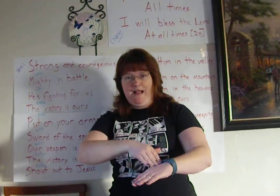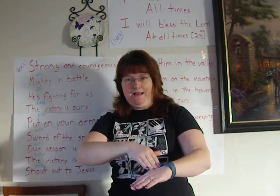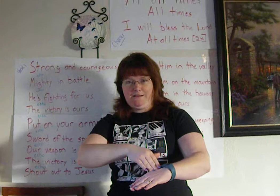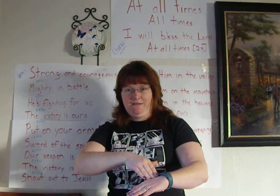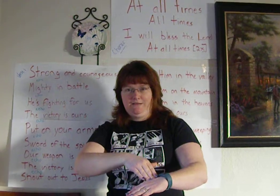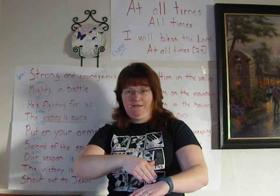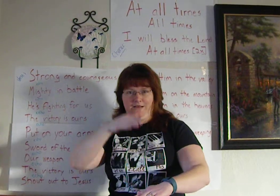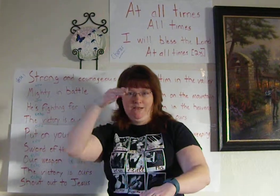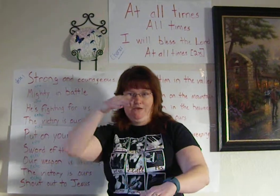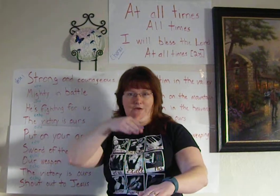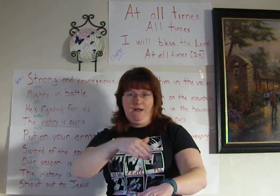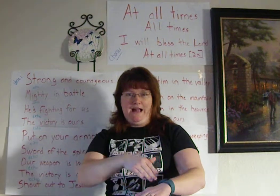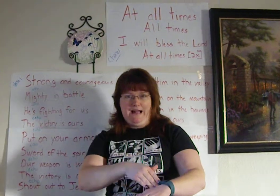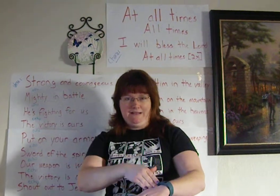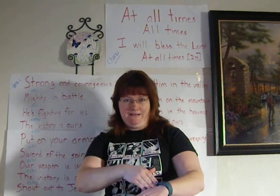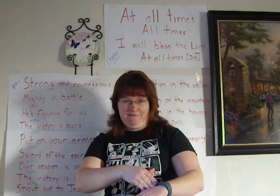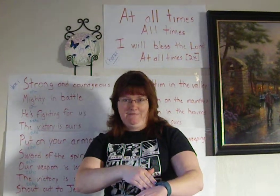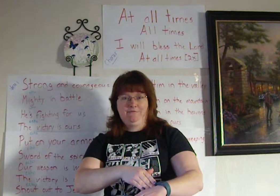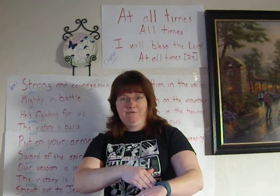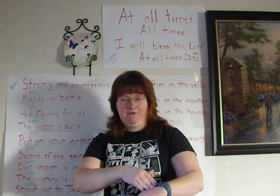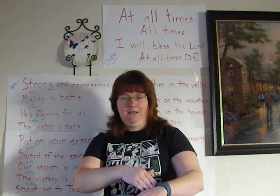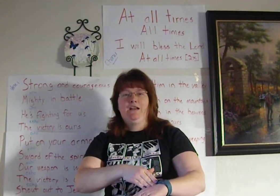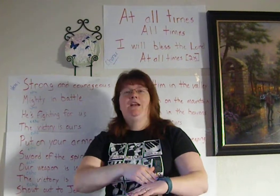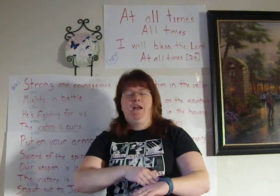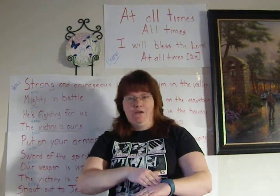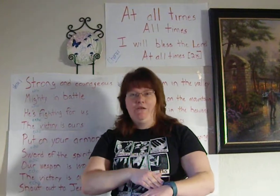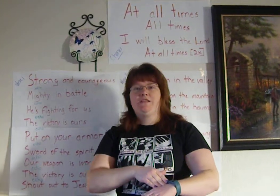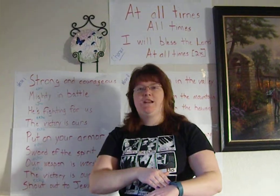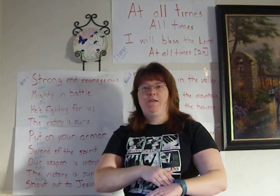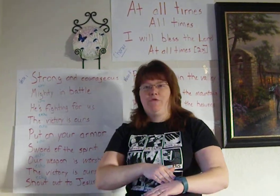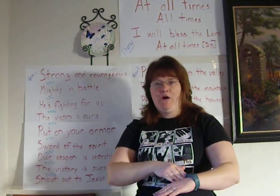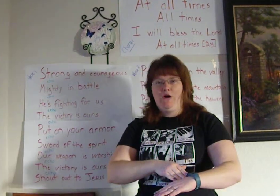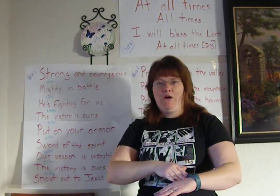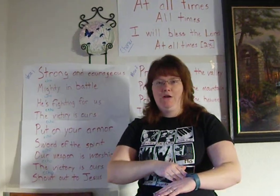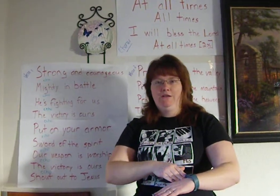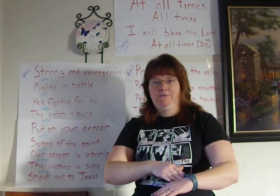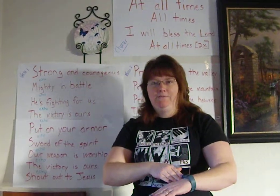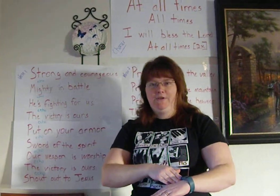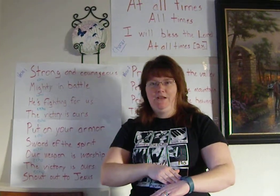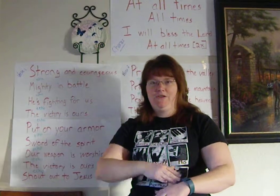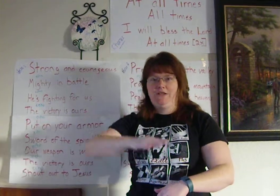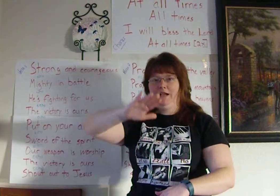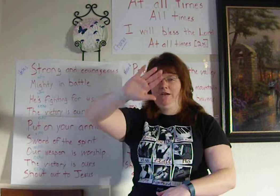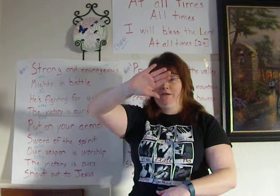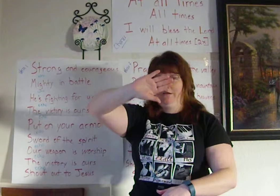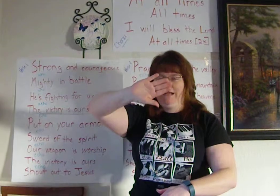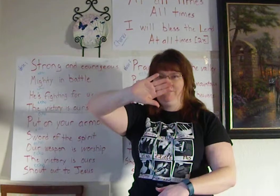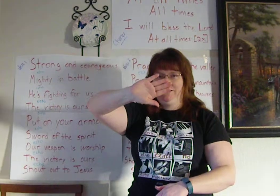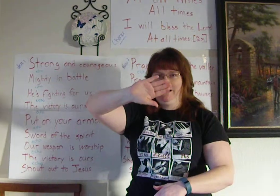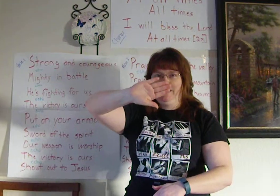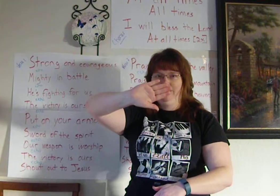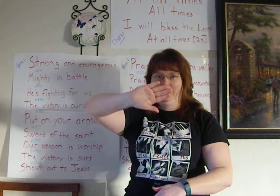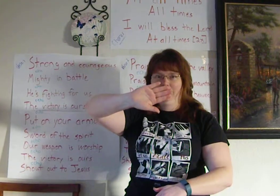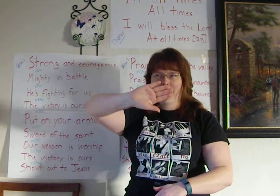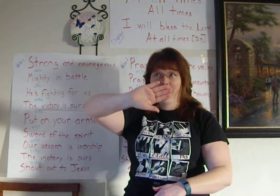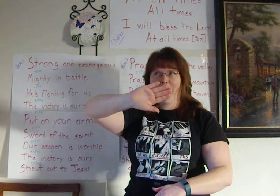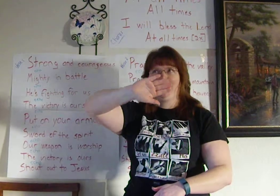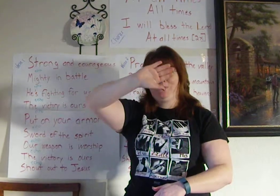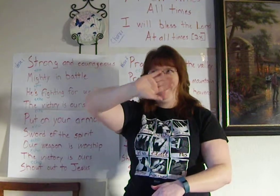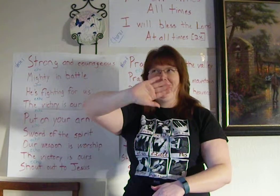at. So you go at. The sign for all is you take your right